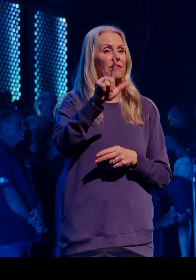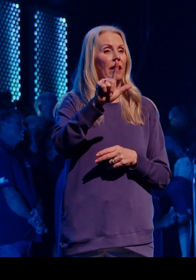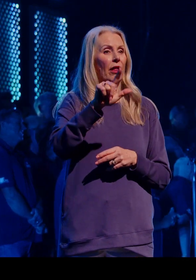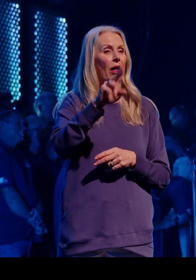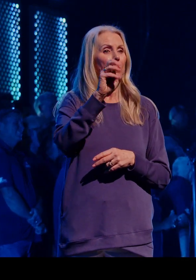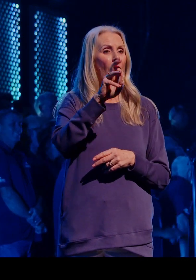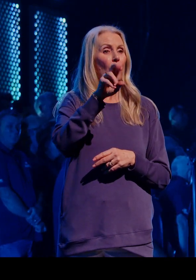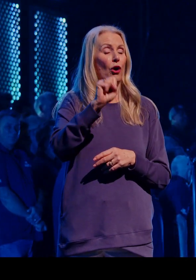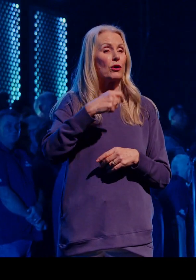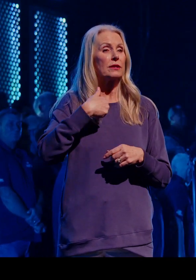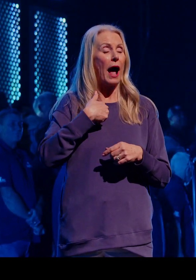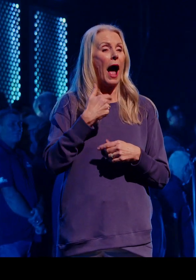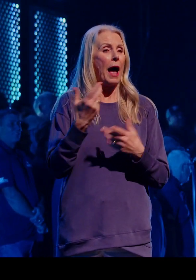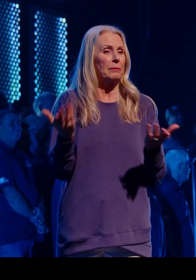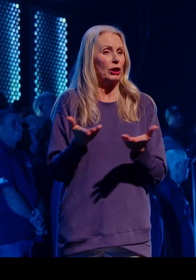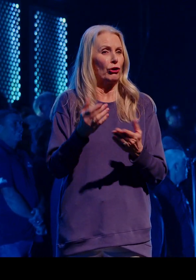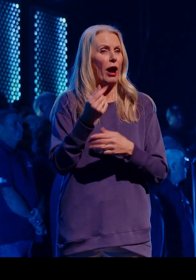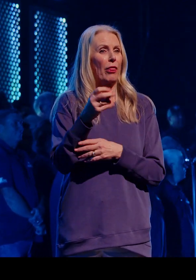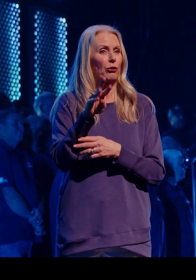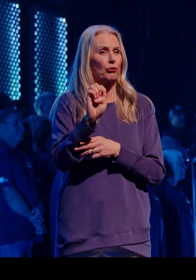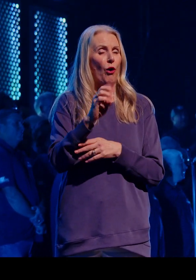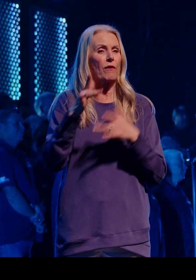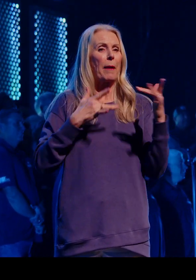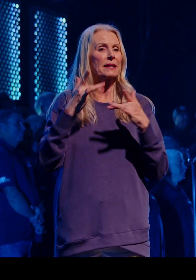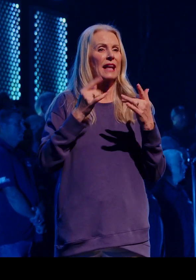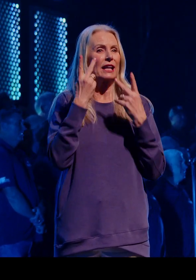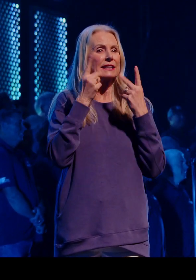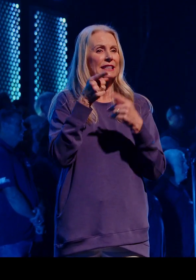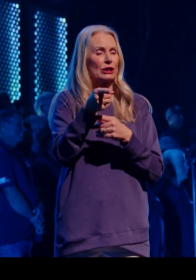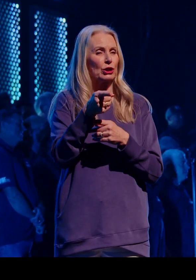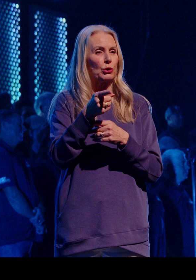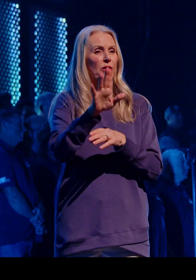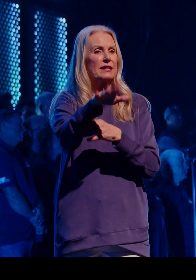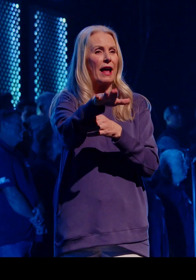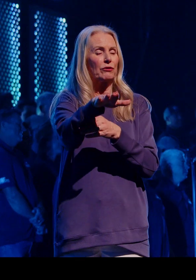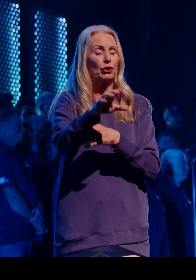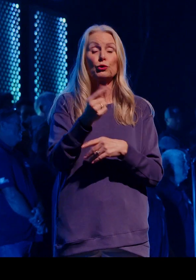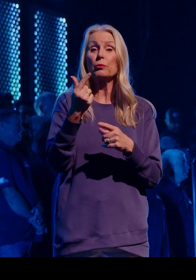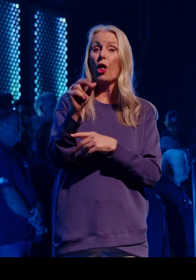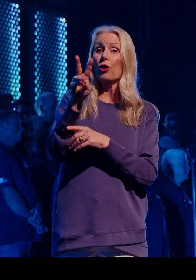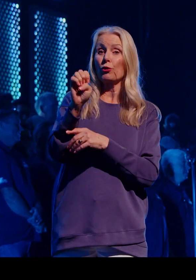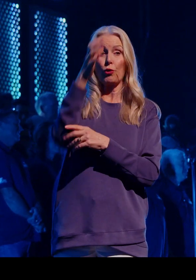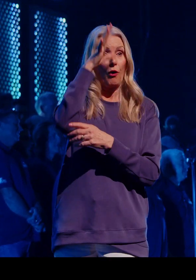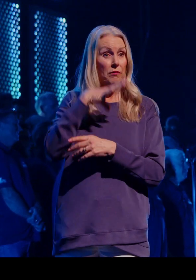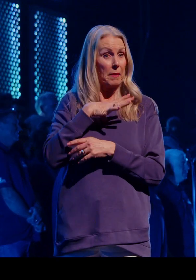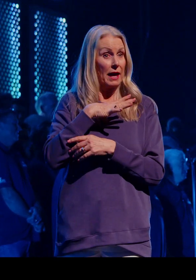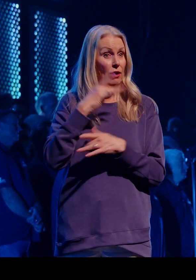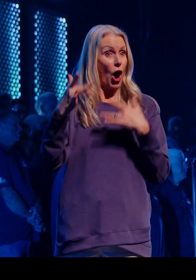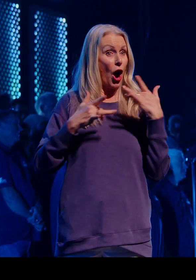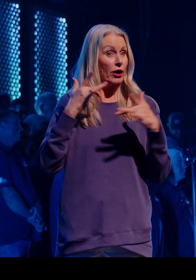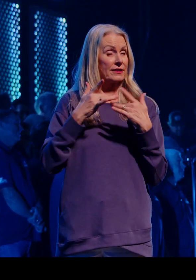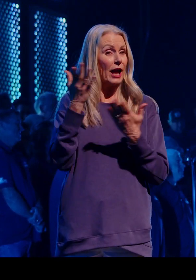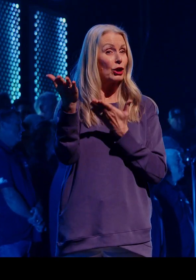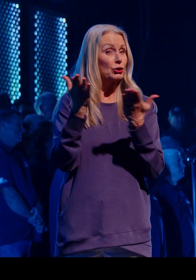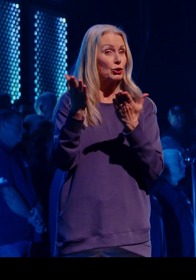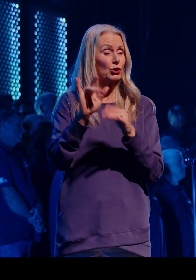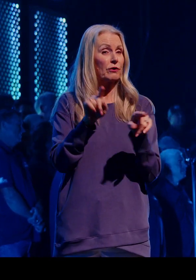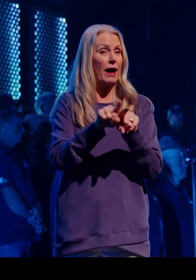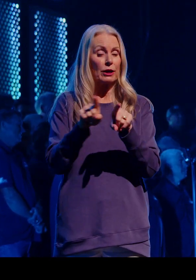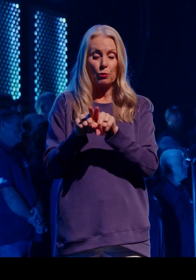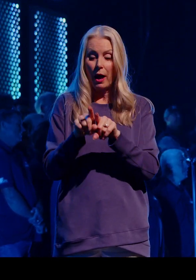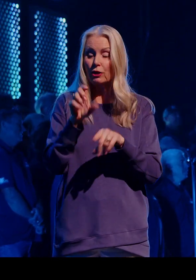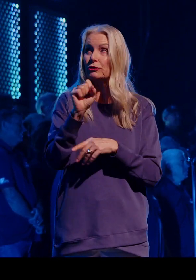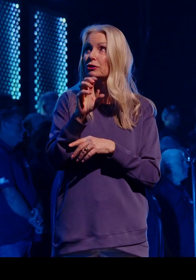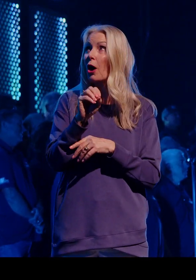here at the Grove, and we're so excited to have you here this afternoon with us and the Grove men. I know they're excited to serve as well. If you're watching